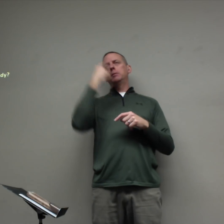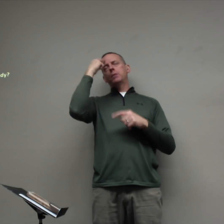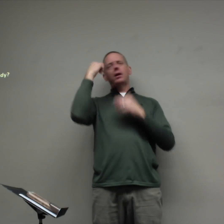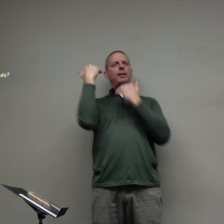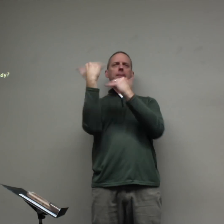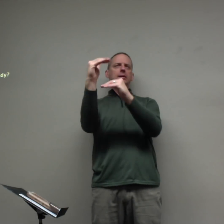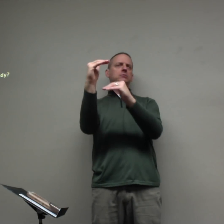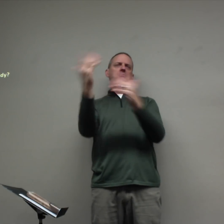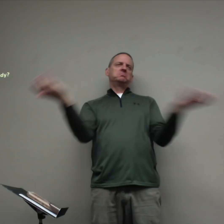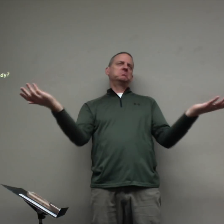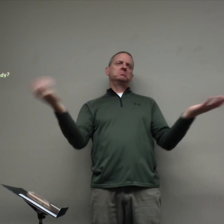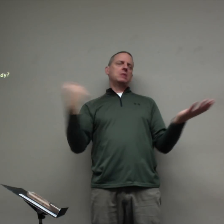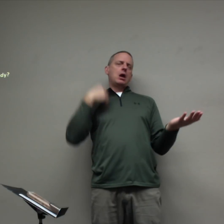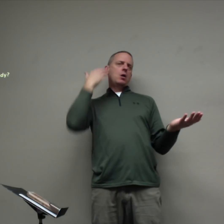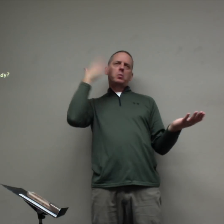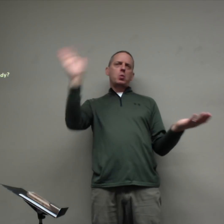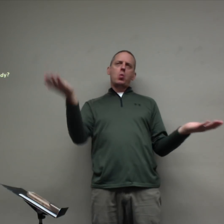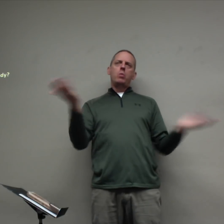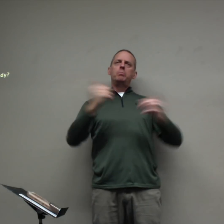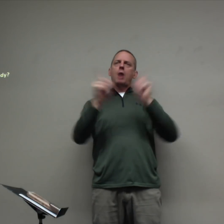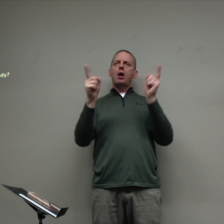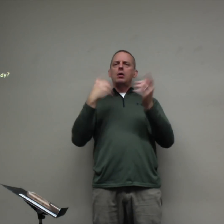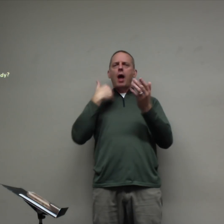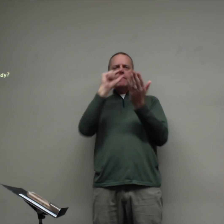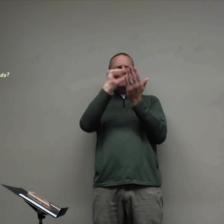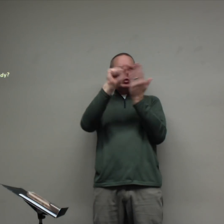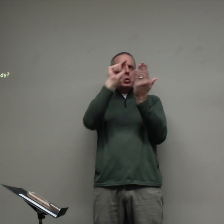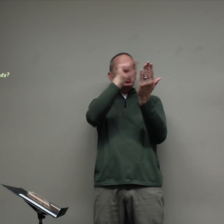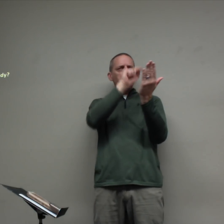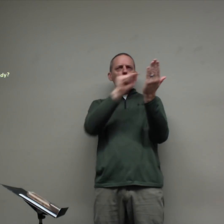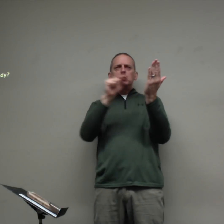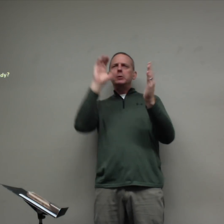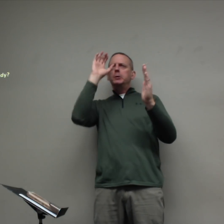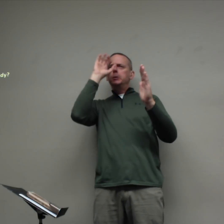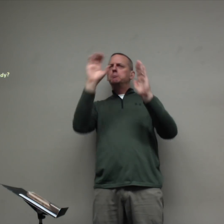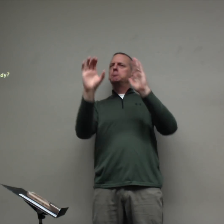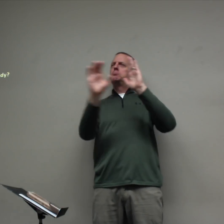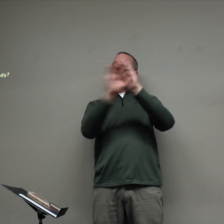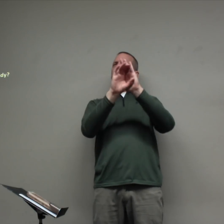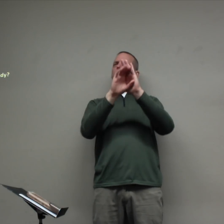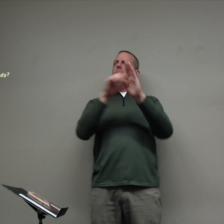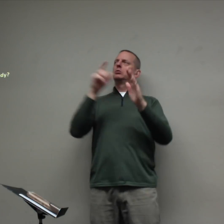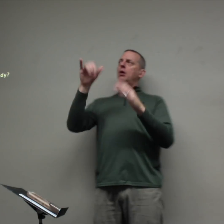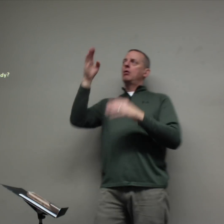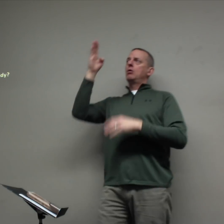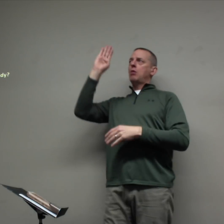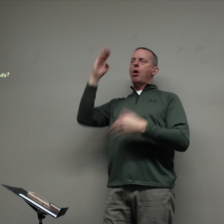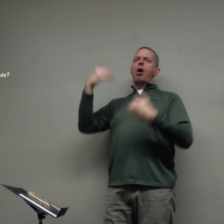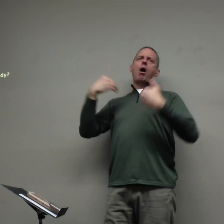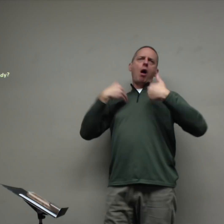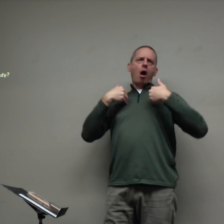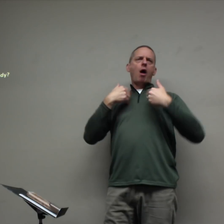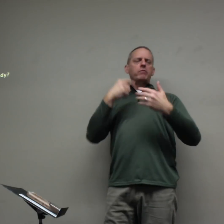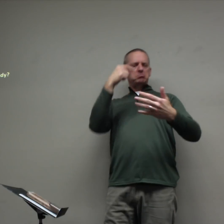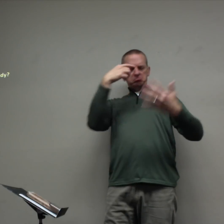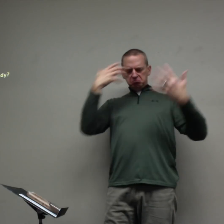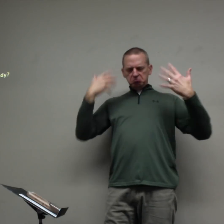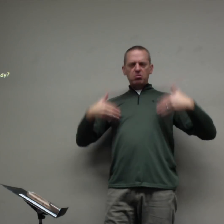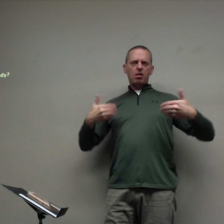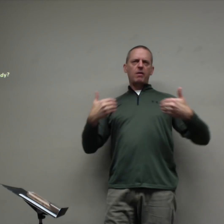body. But our thinking is limited, so we don't really know exactly. There are a few verses that can paint us a picture that God has